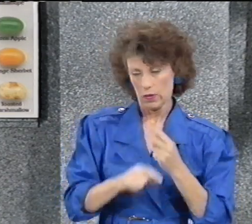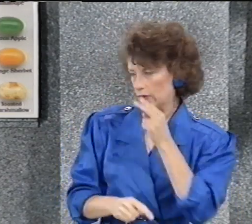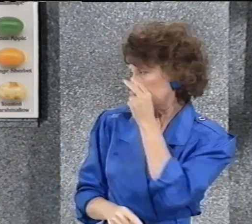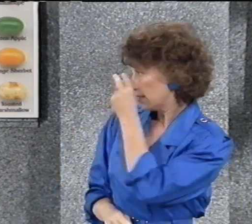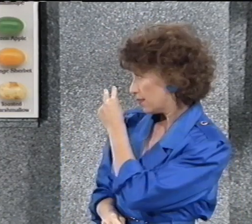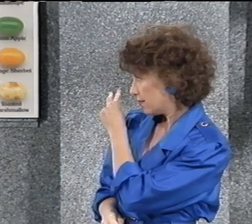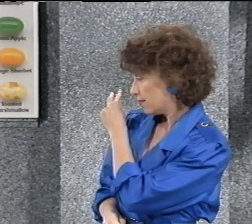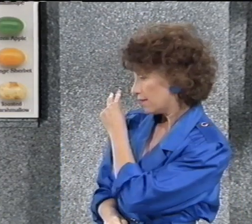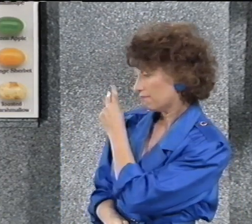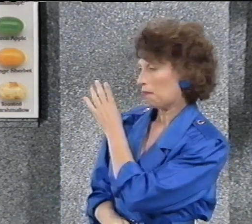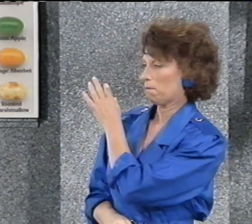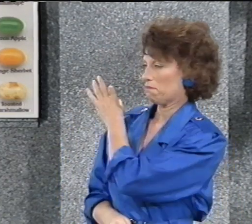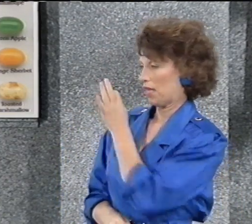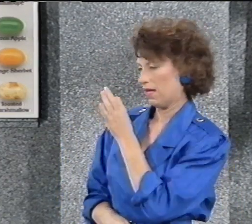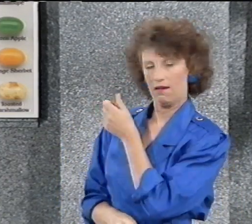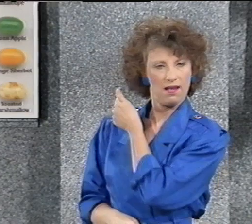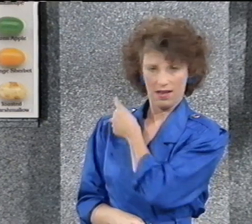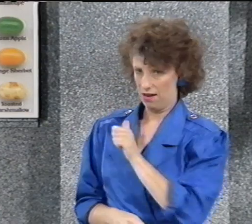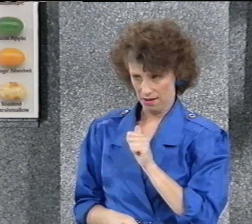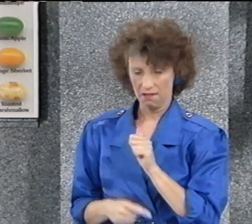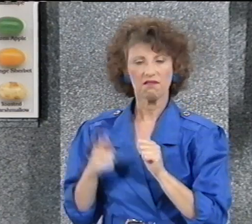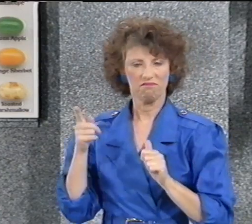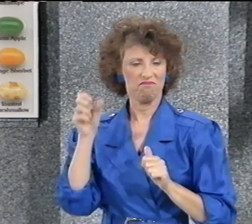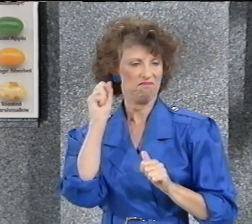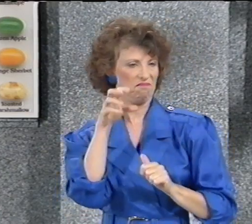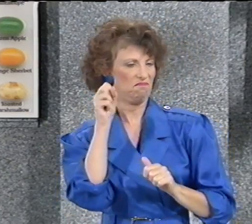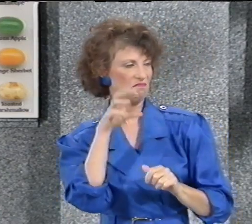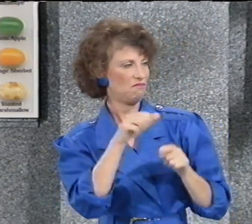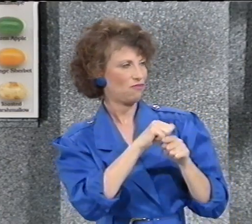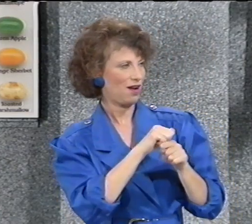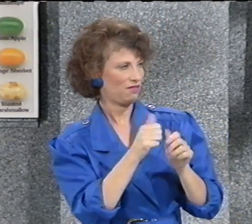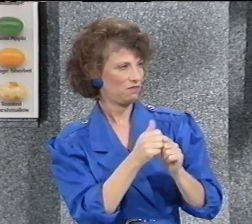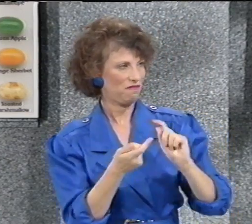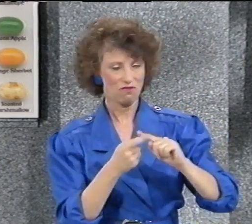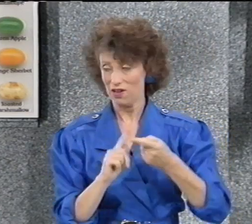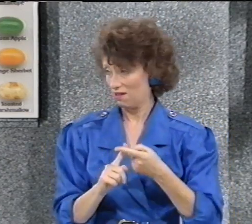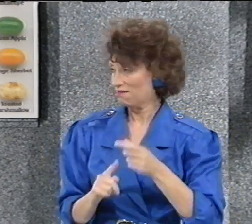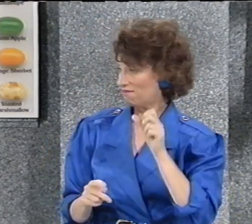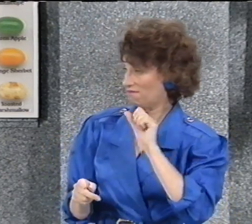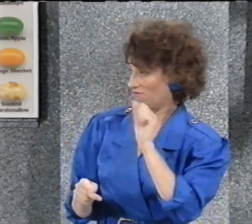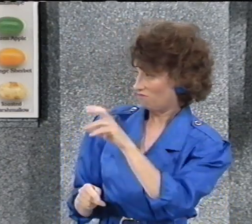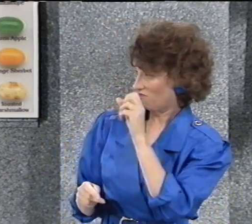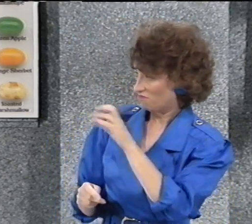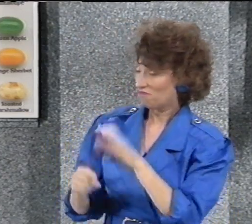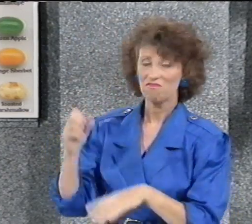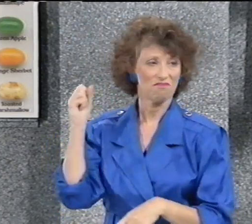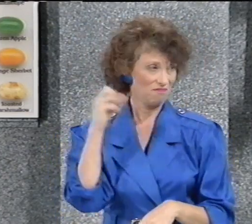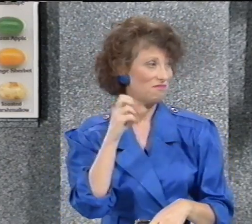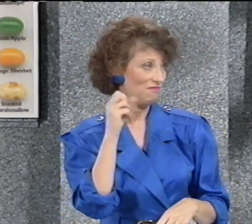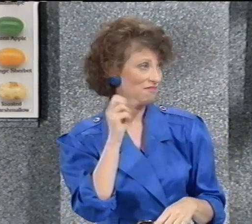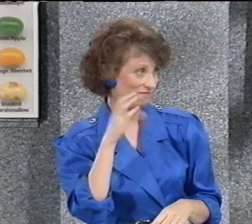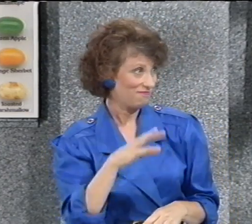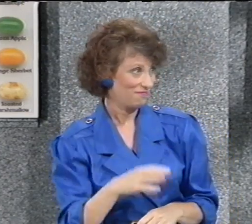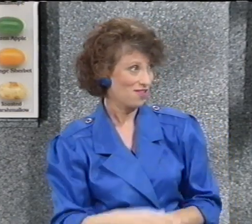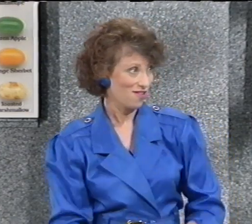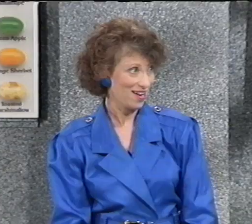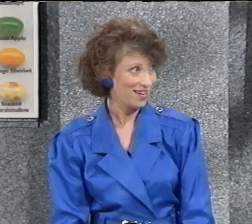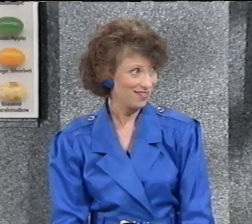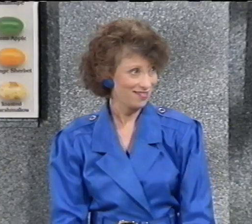Let's try practicing these flavors. Pick one at random and practice spelling with your partner and have that person